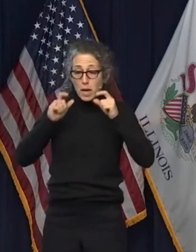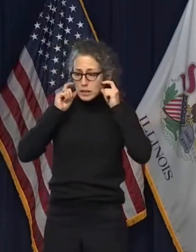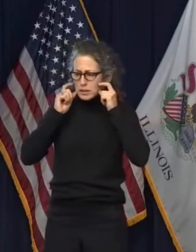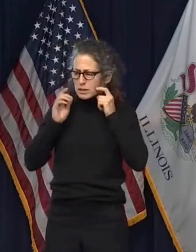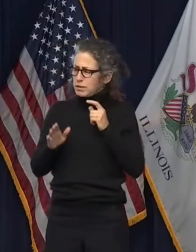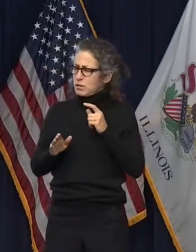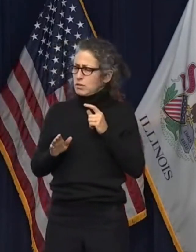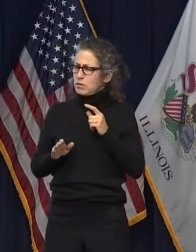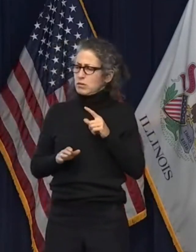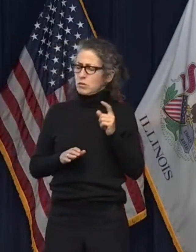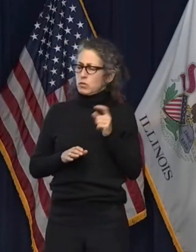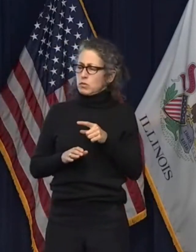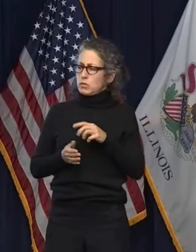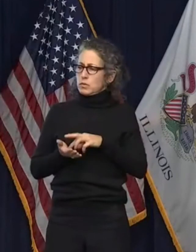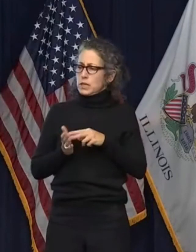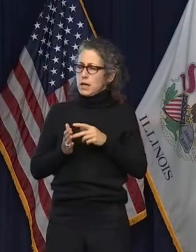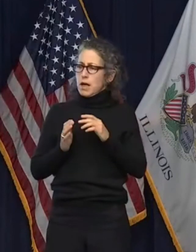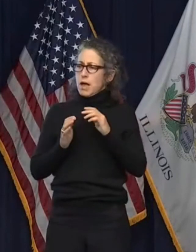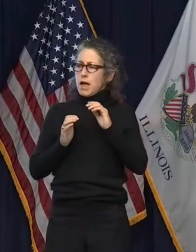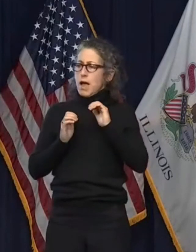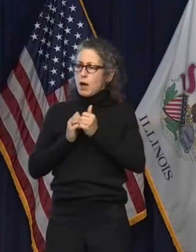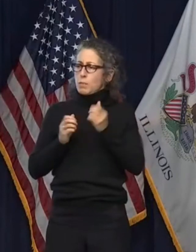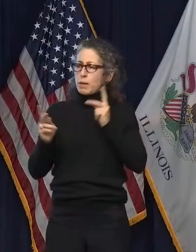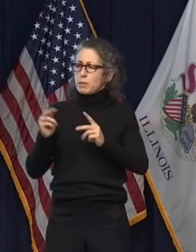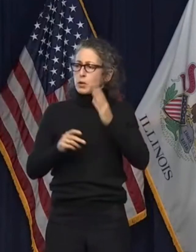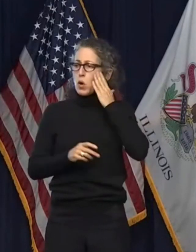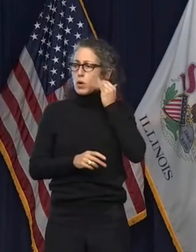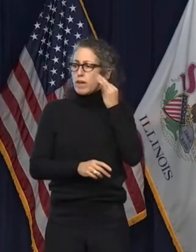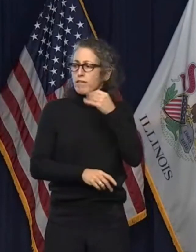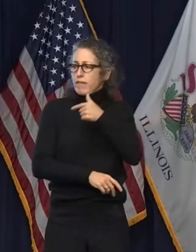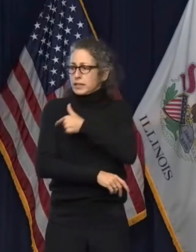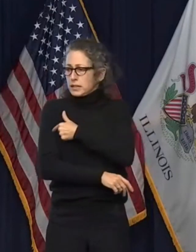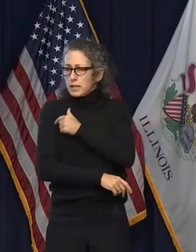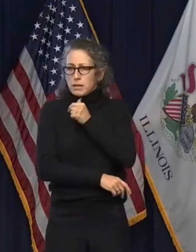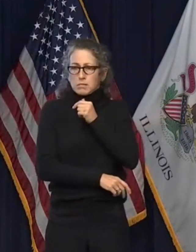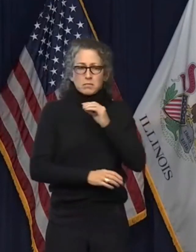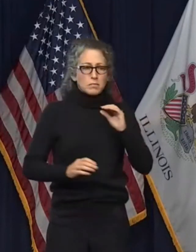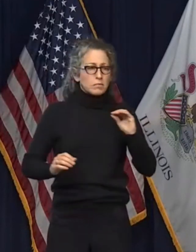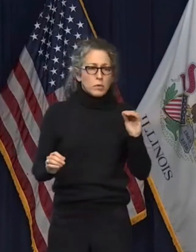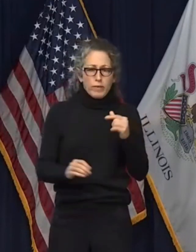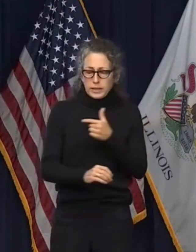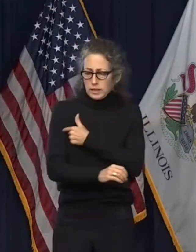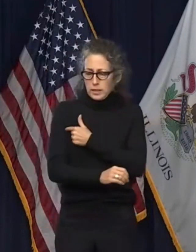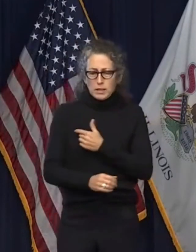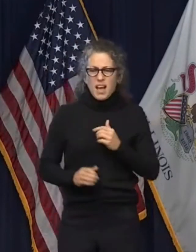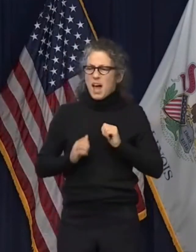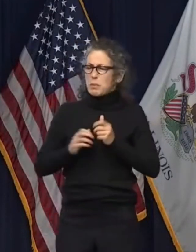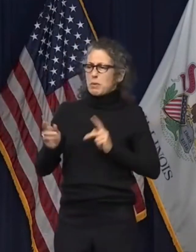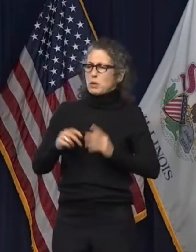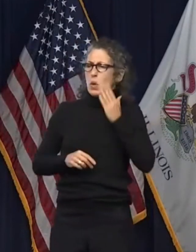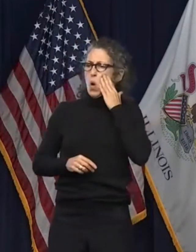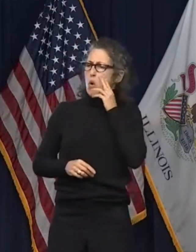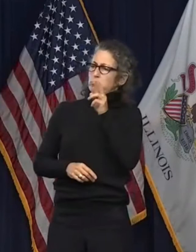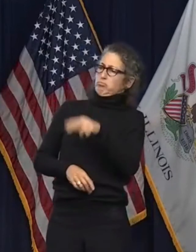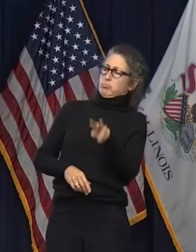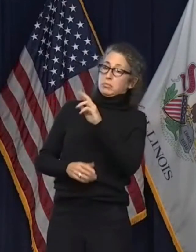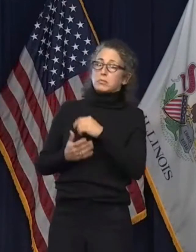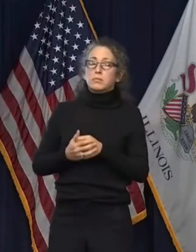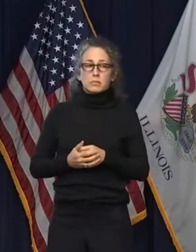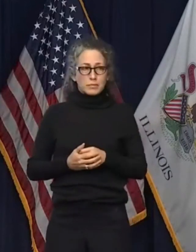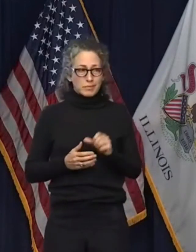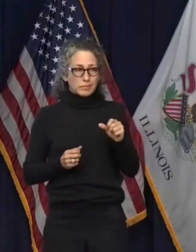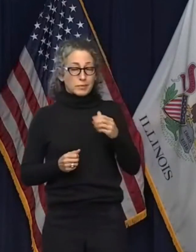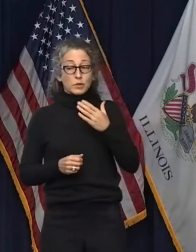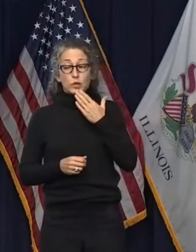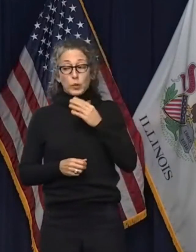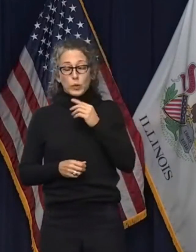how will people be able to tell if you've had the vaccine? Is that the question? Yeah. Yeah, it's a great question, because we've actually had conversations with the